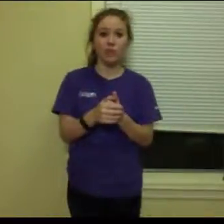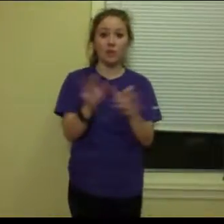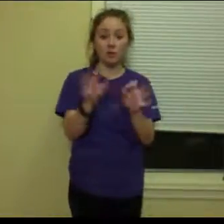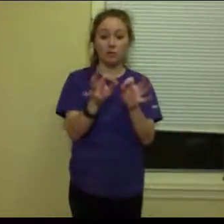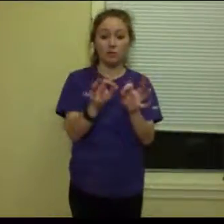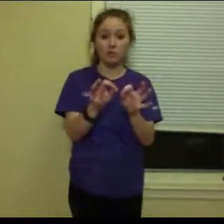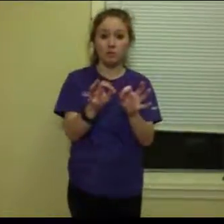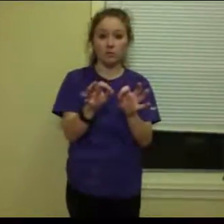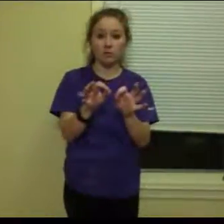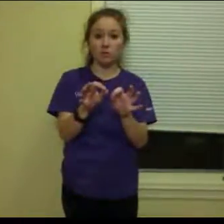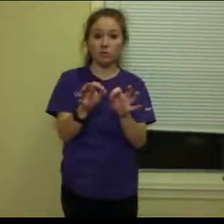a great